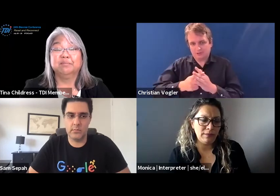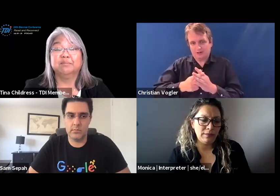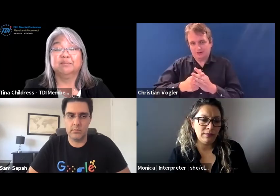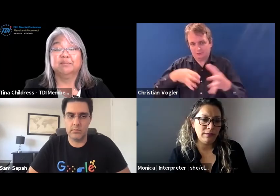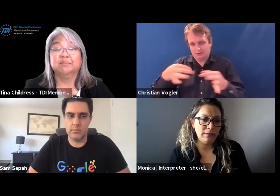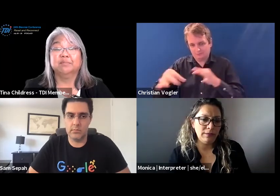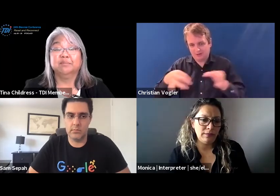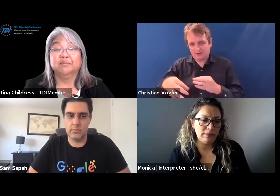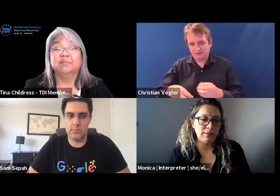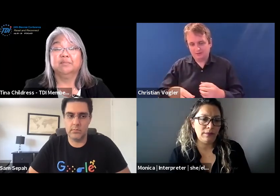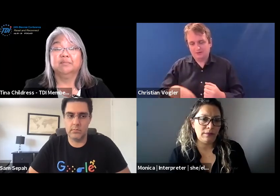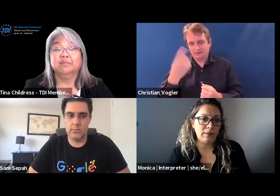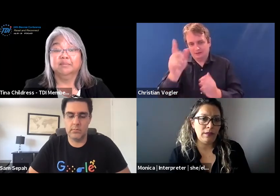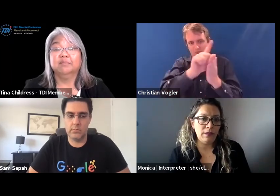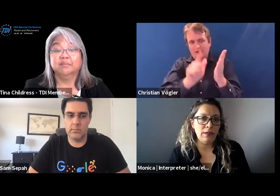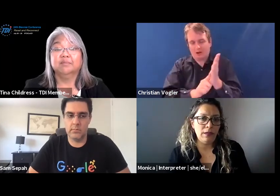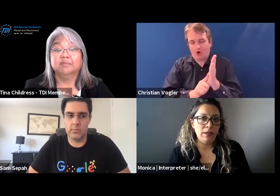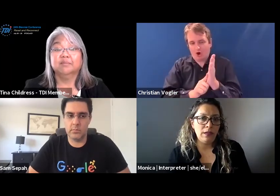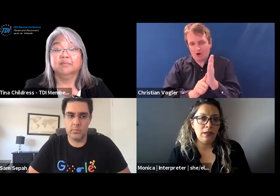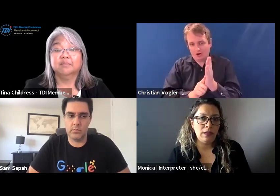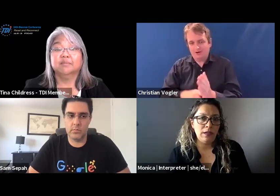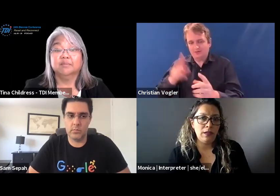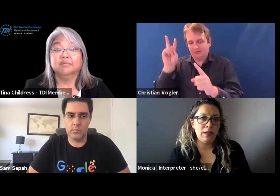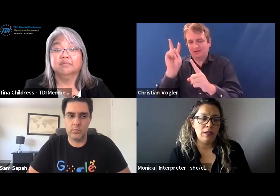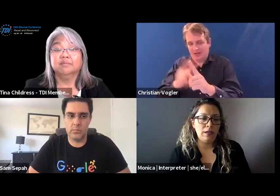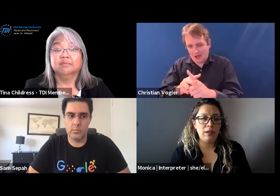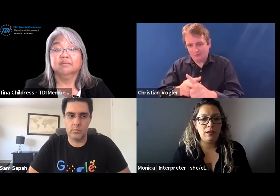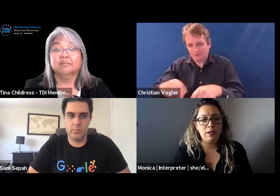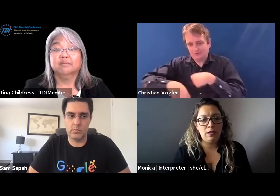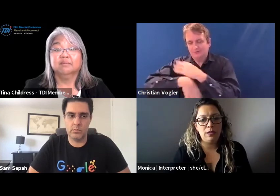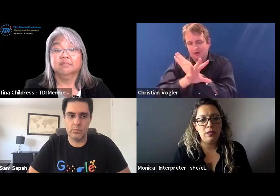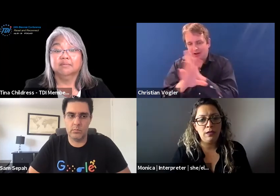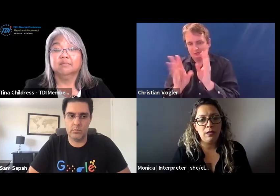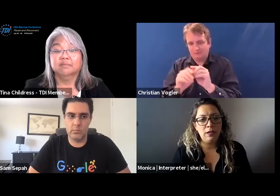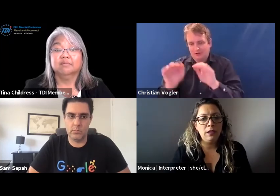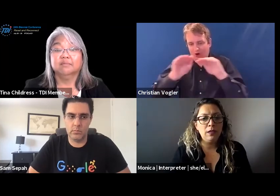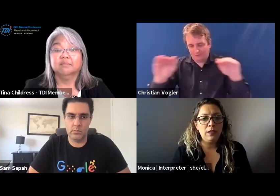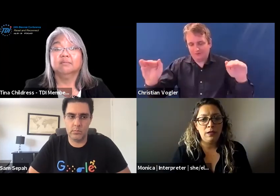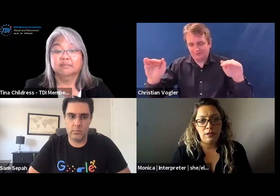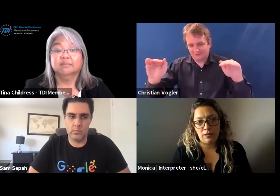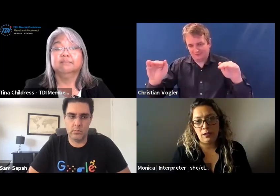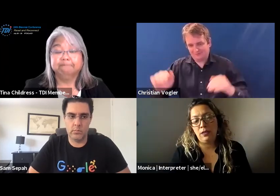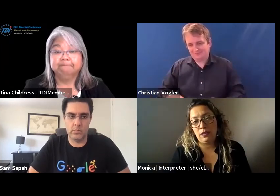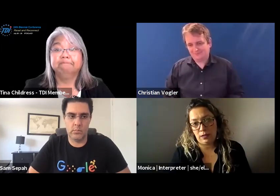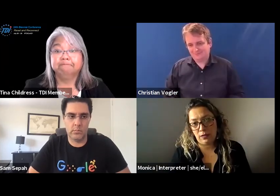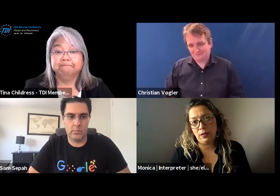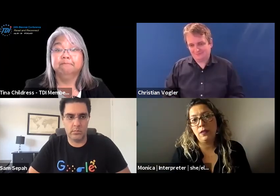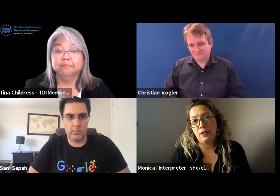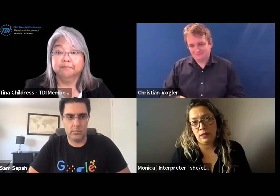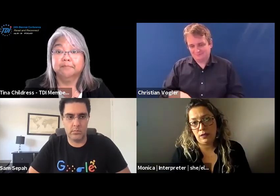So first, I want to start off by explaining that there is a law applicable to video conferencing at that